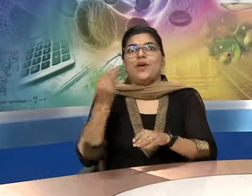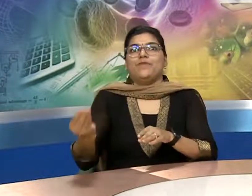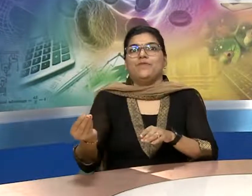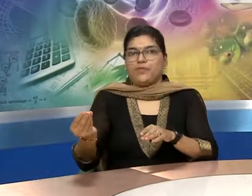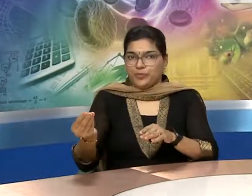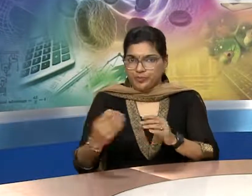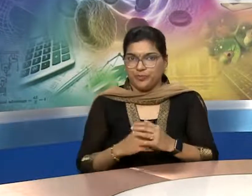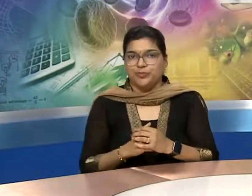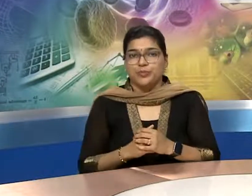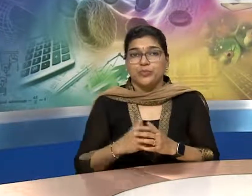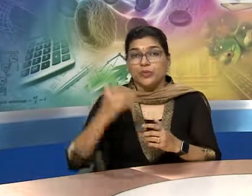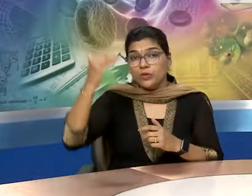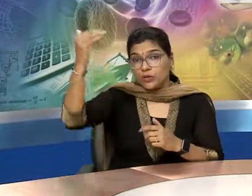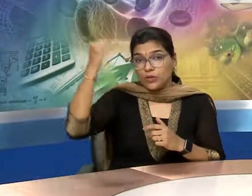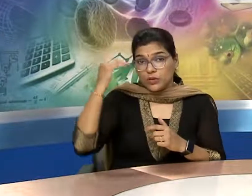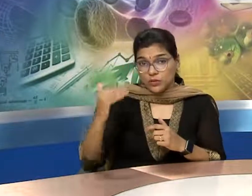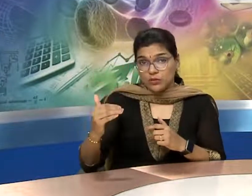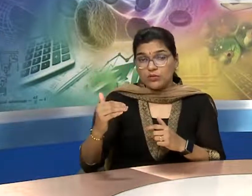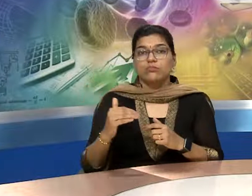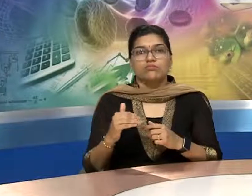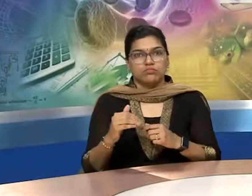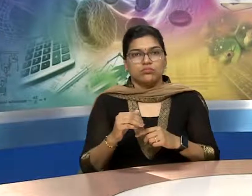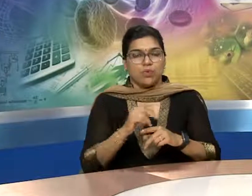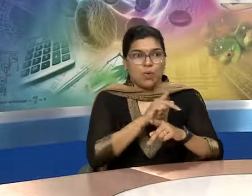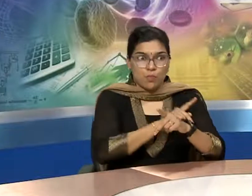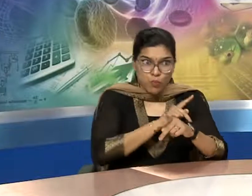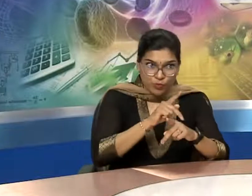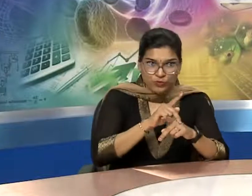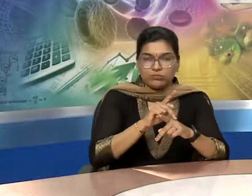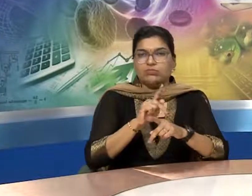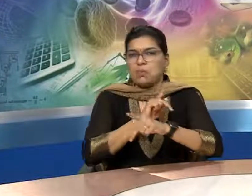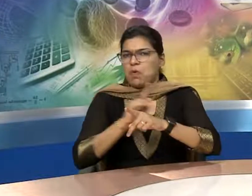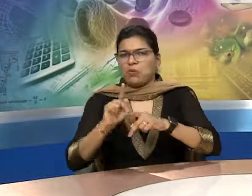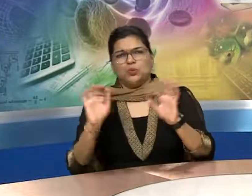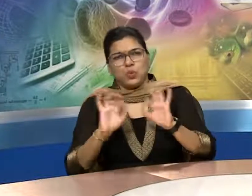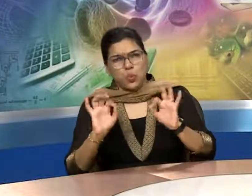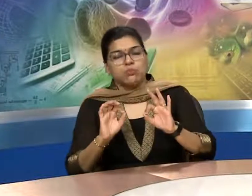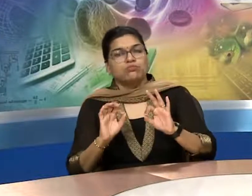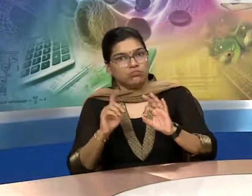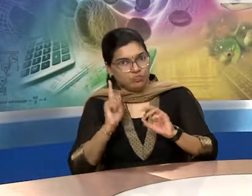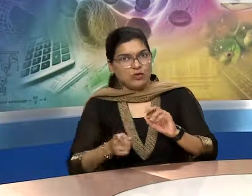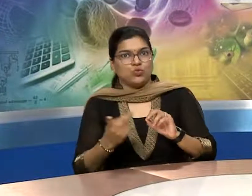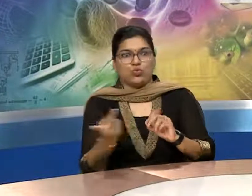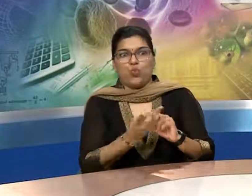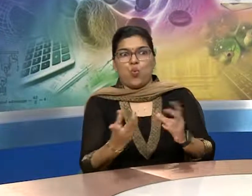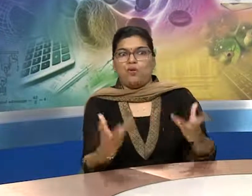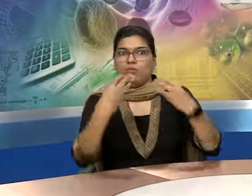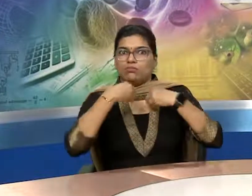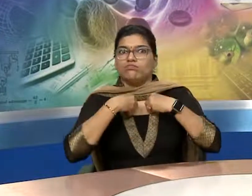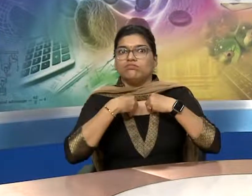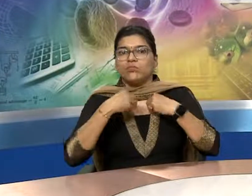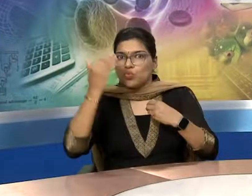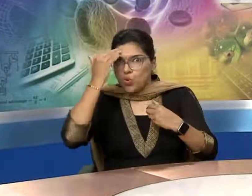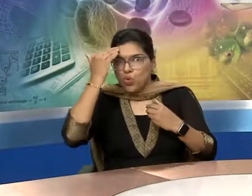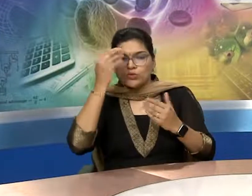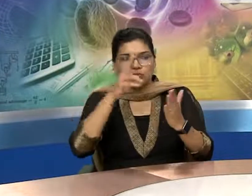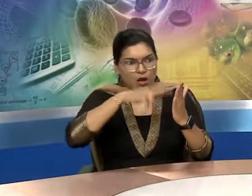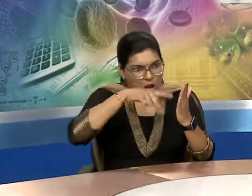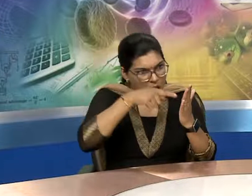culture. The next point which we discussed is it provides facility for formal